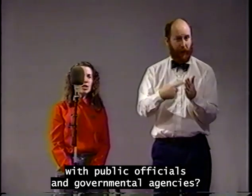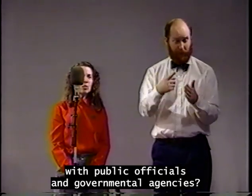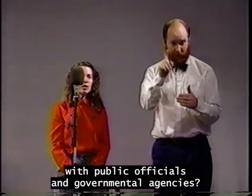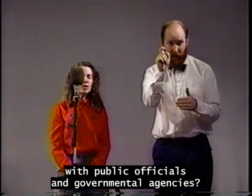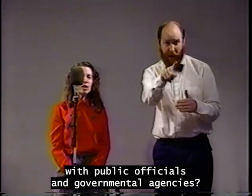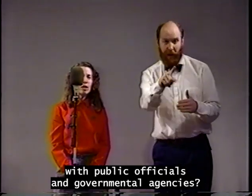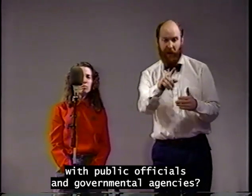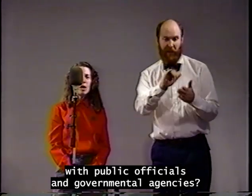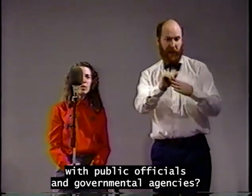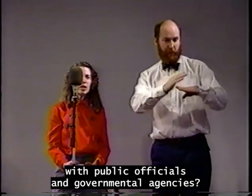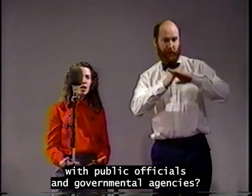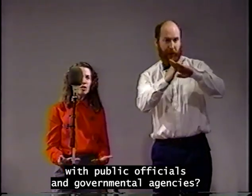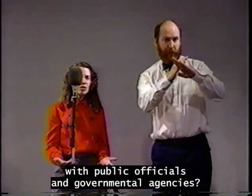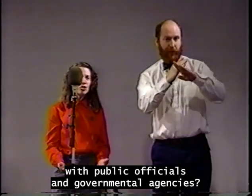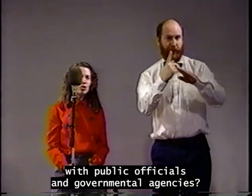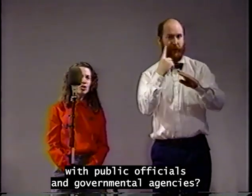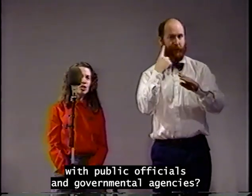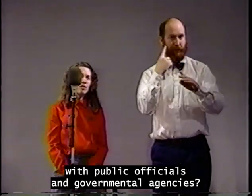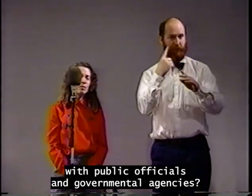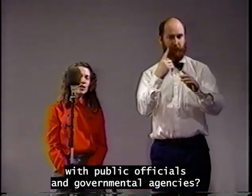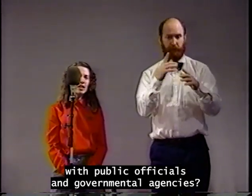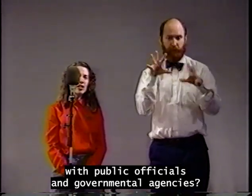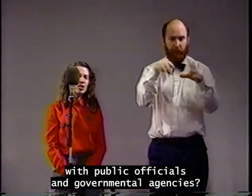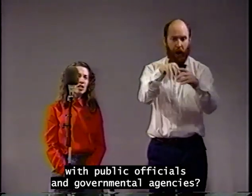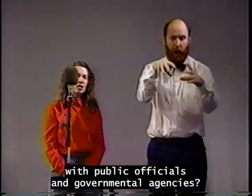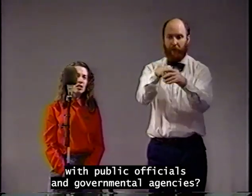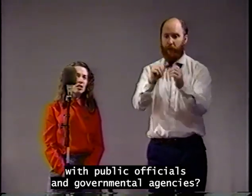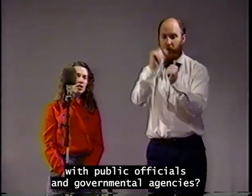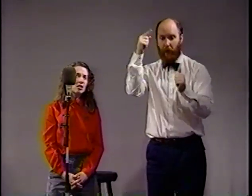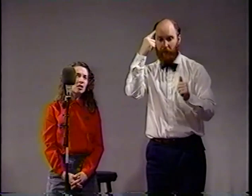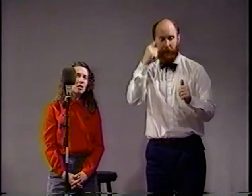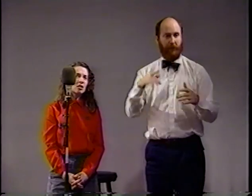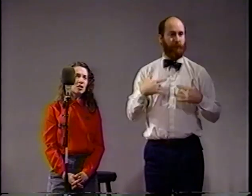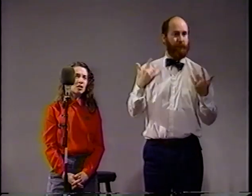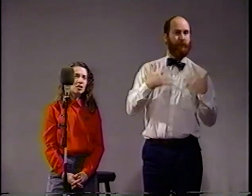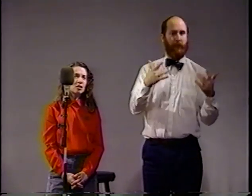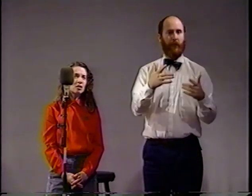with public officials and governmental agencies?